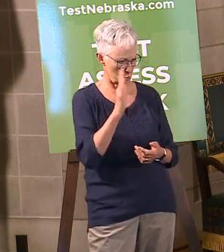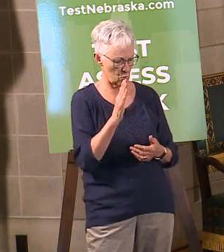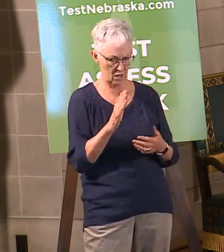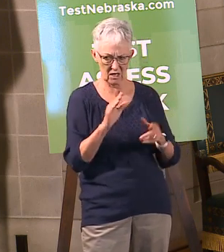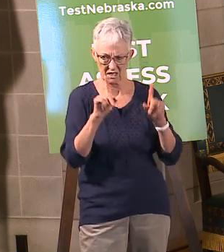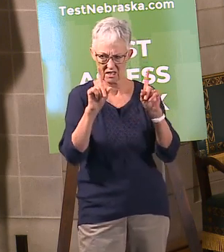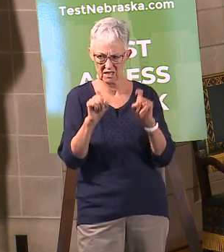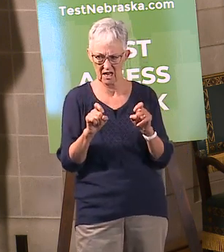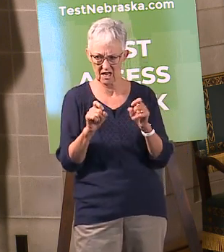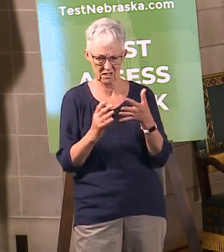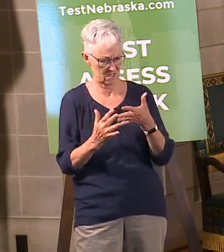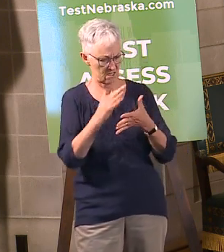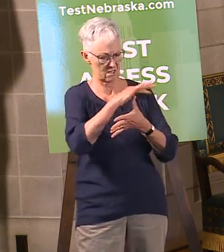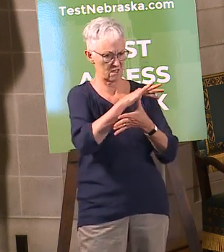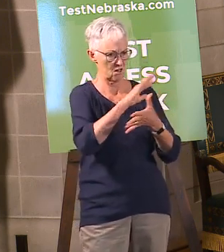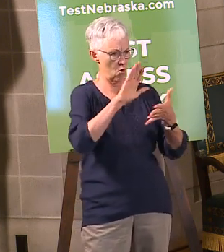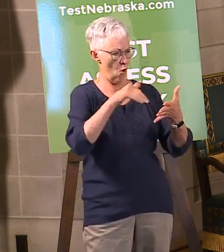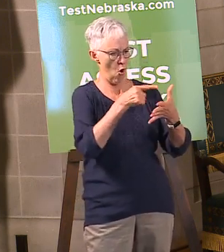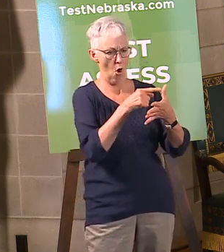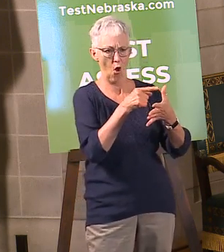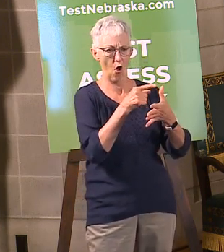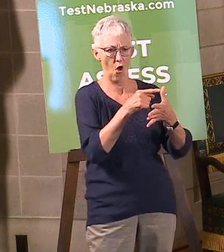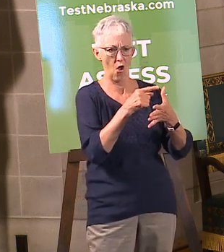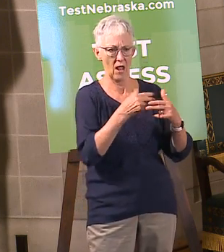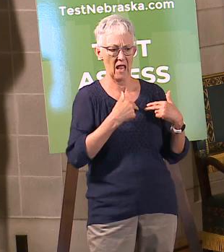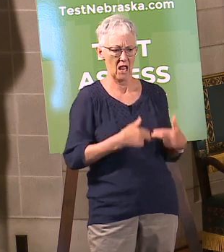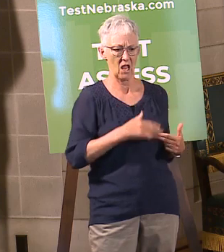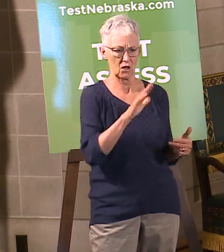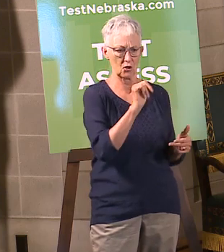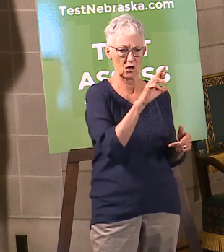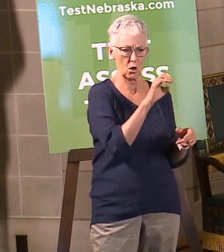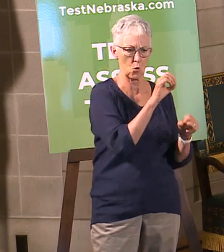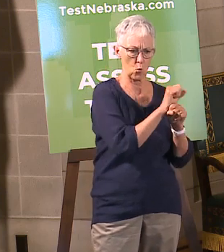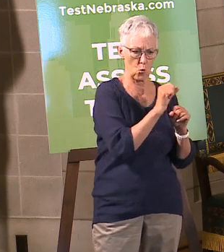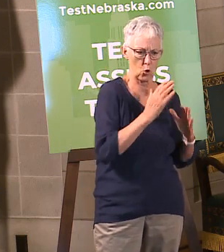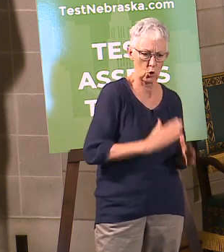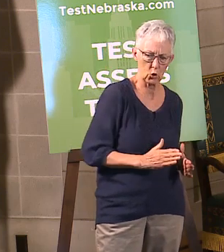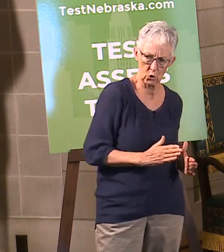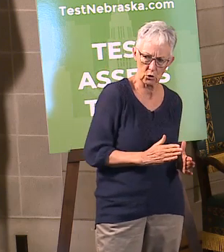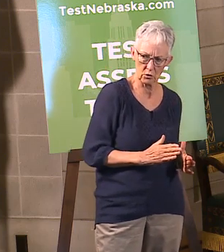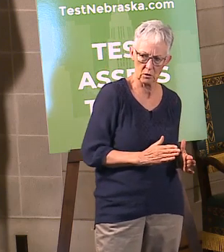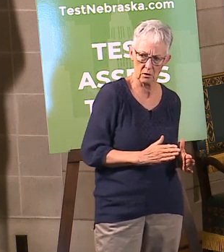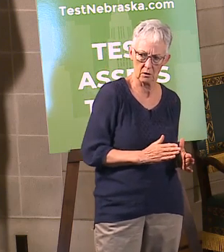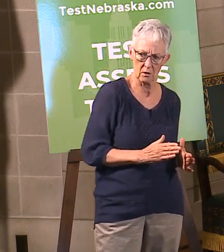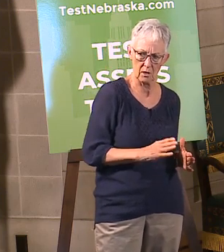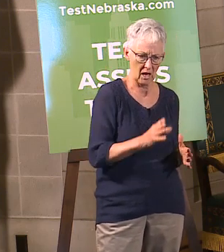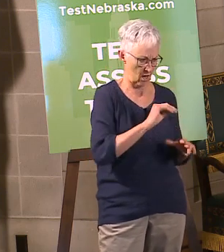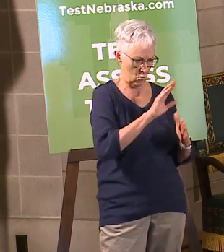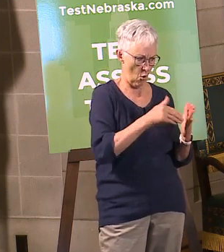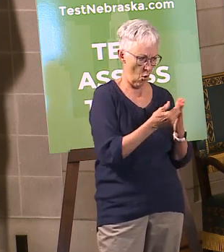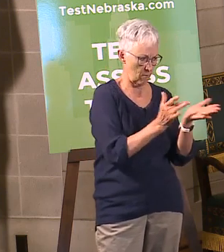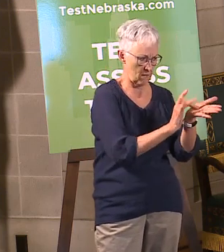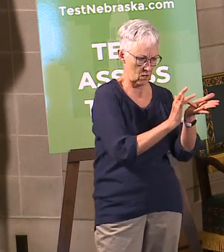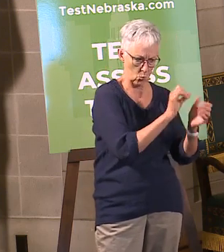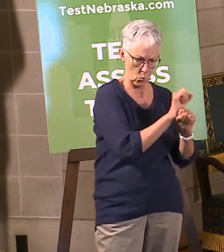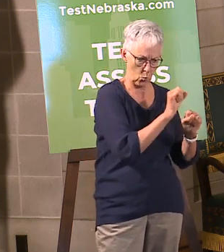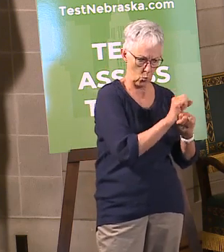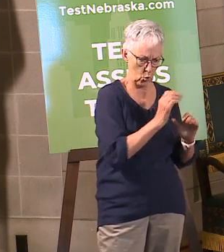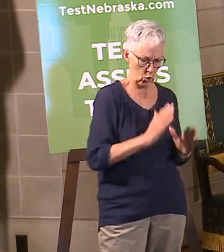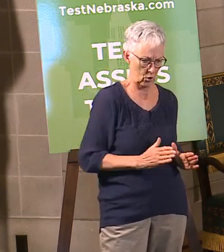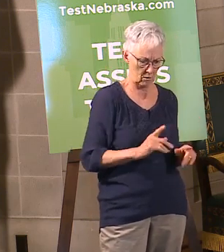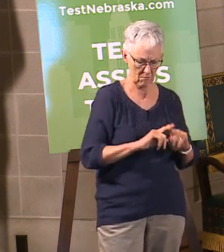What side is right then, in that you don't want to test everyone, but you're also testing all medical workers at the same time? It seems